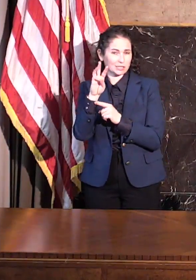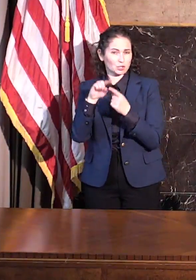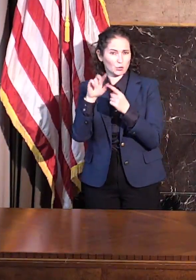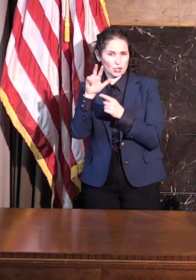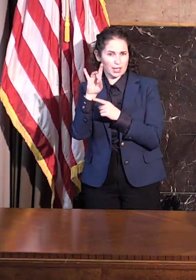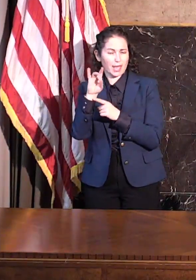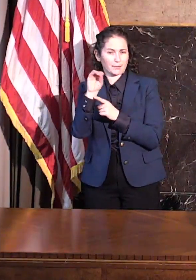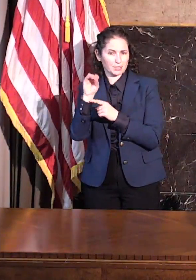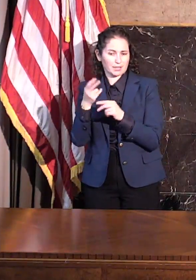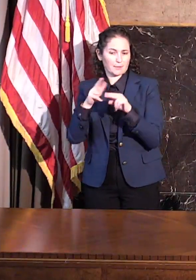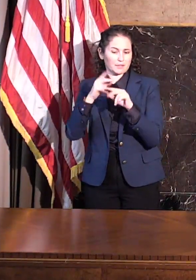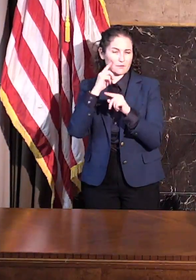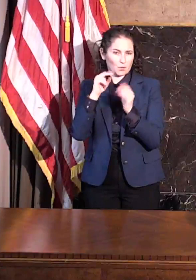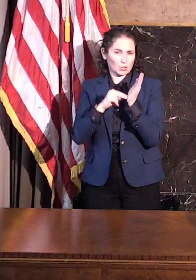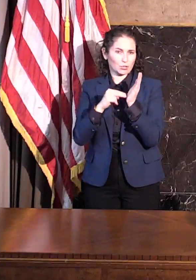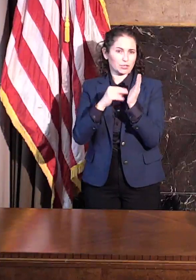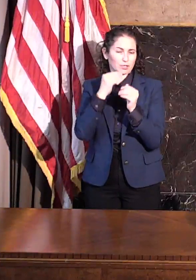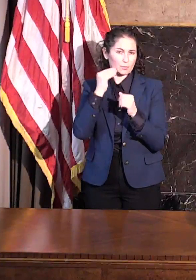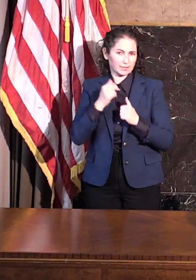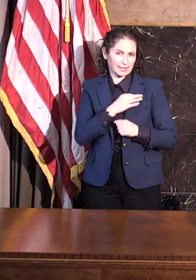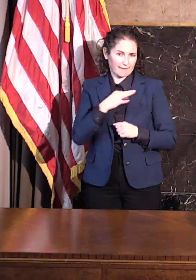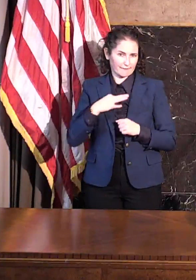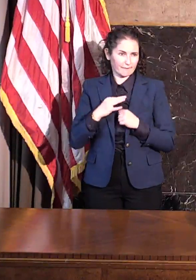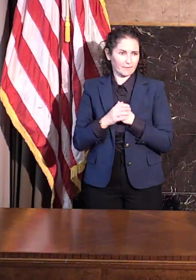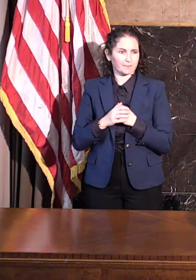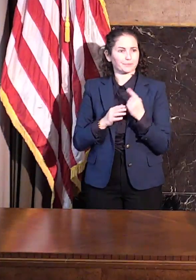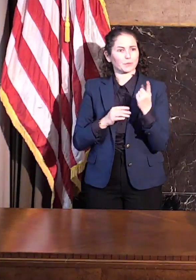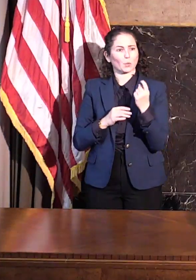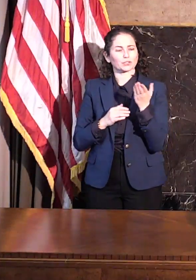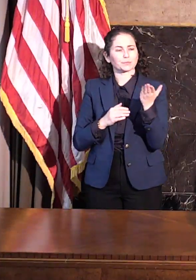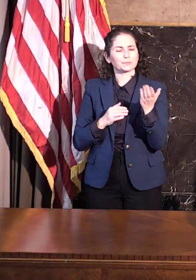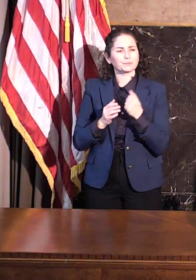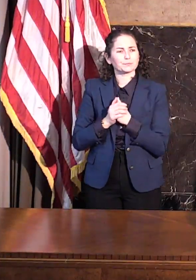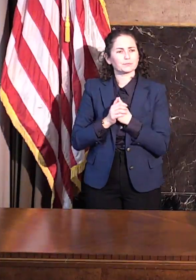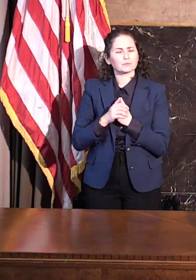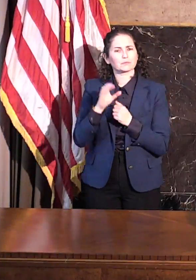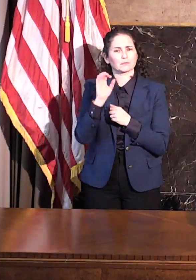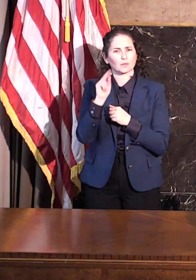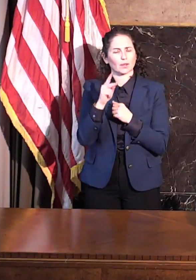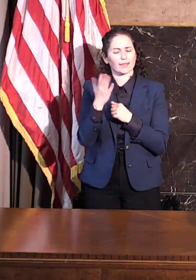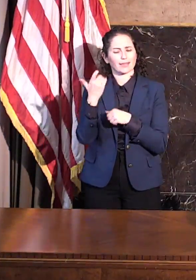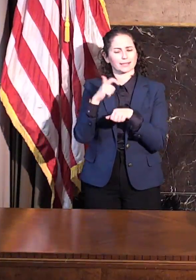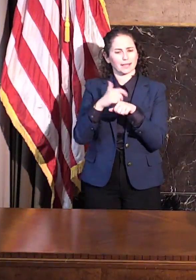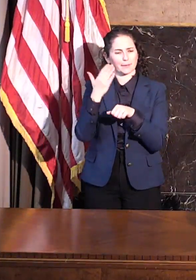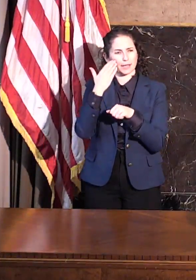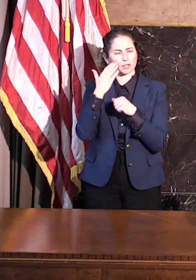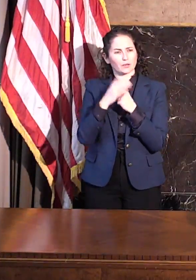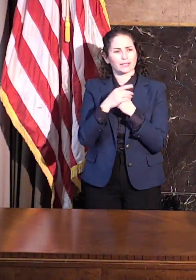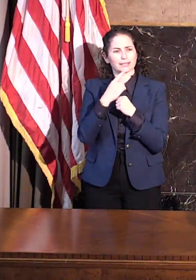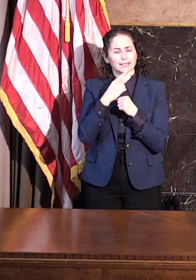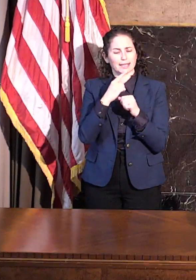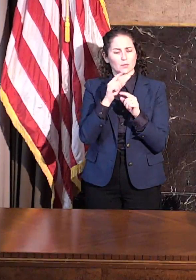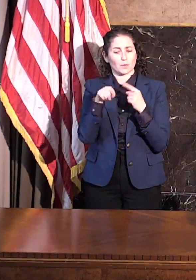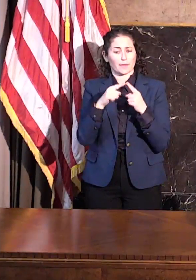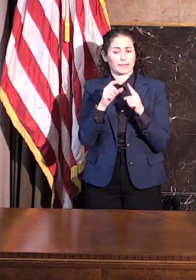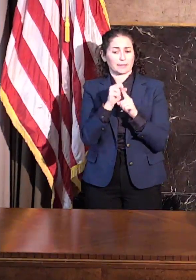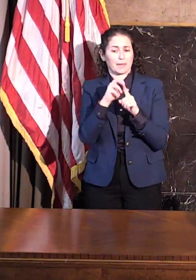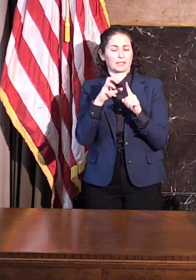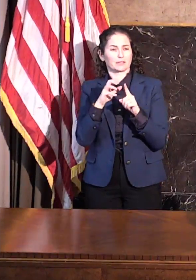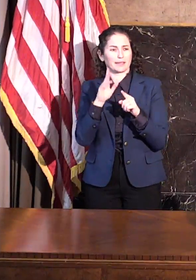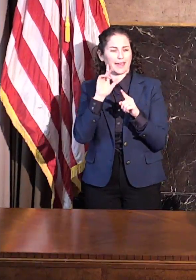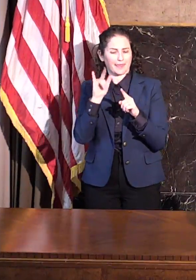homes, simultaneously, just a little bit delayed. So they'll be finishing those up over the next month or so. We have asked them,